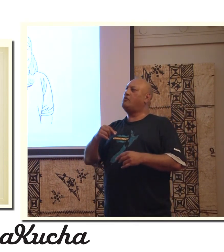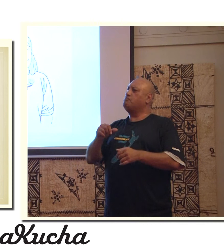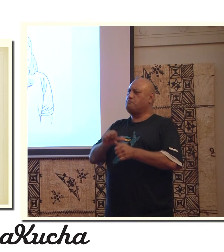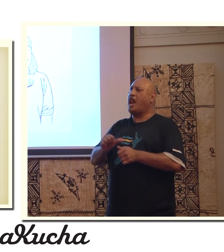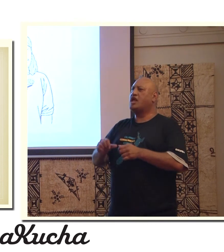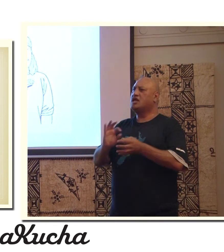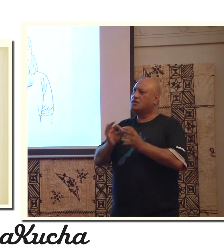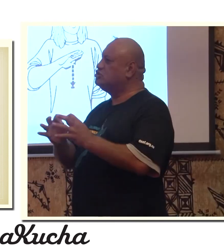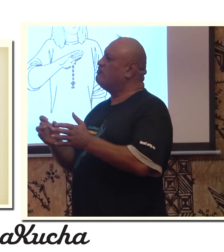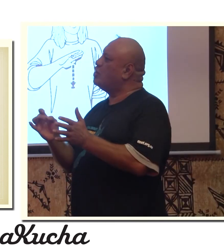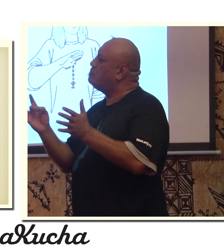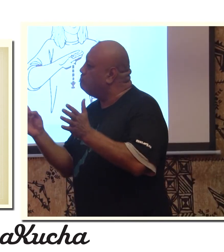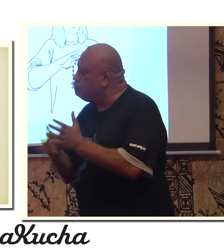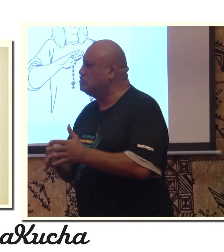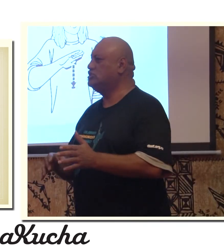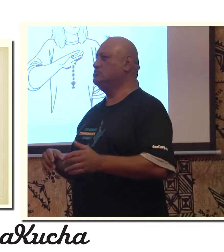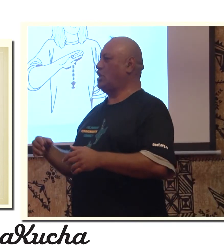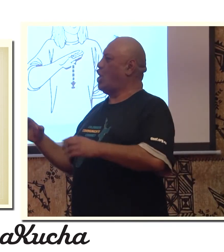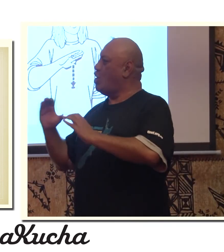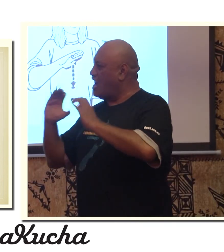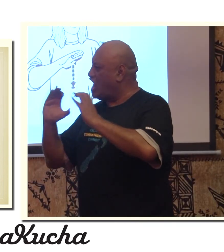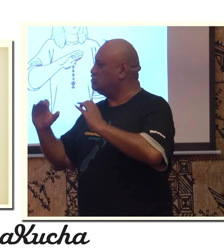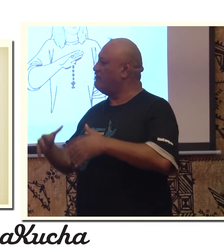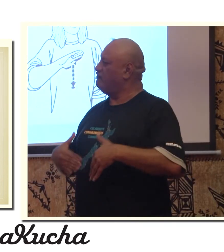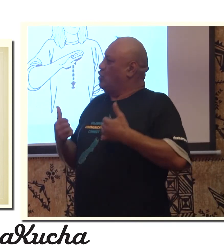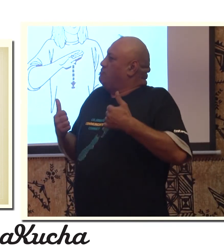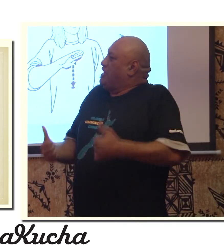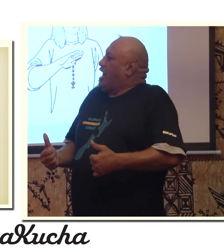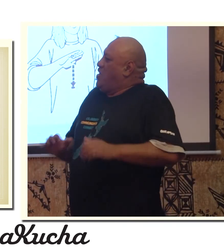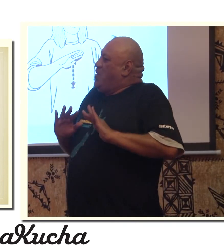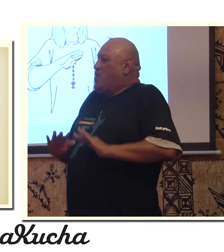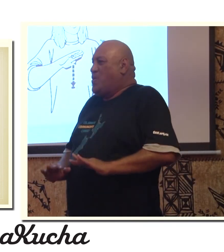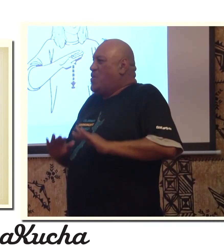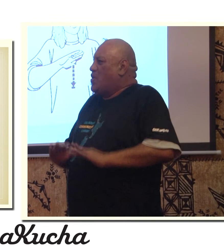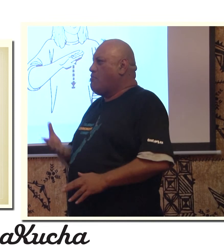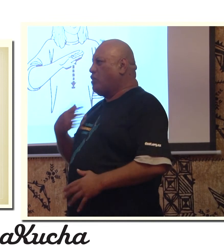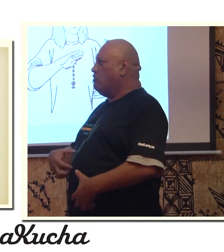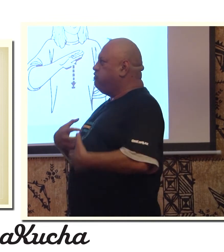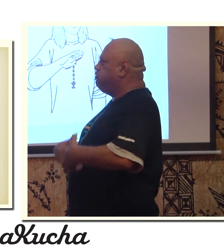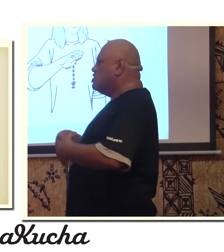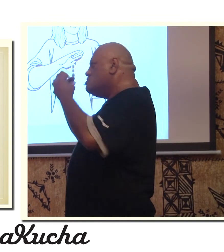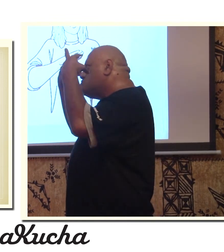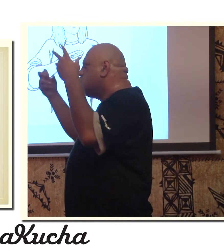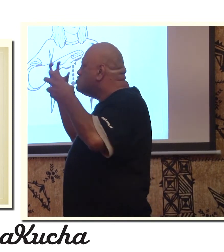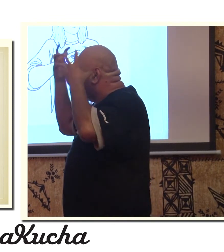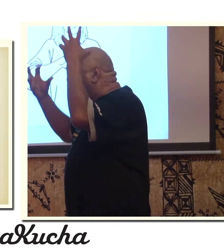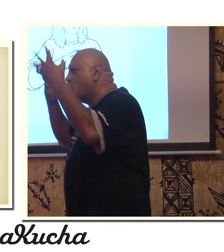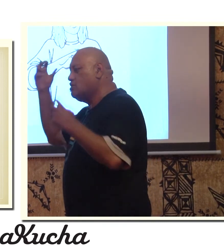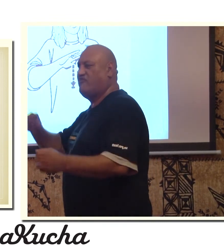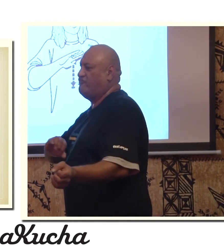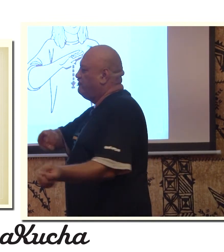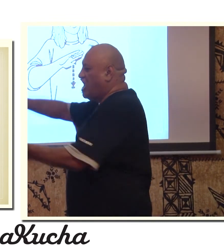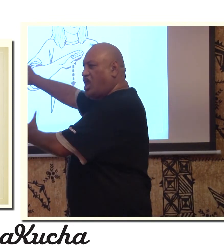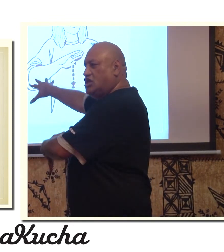And that didn't work, but once I got a picture, then I could understand. It was visual and everything. So, but the best way